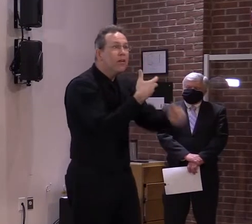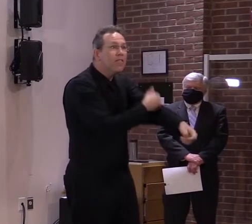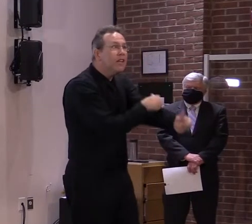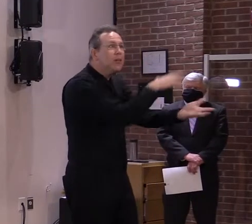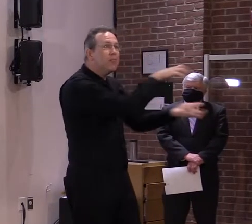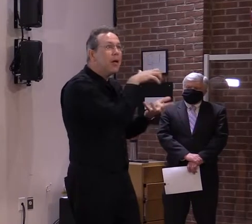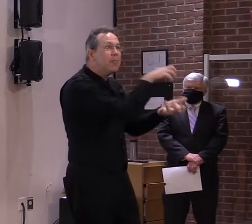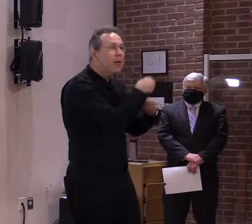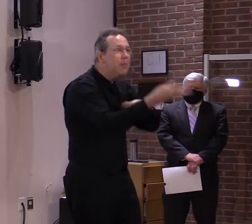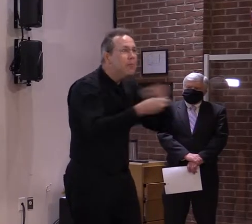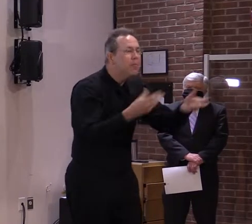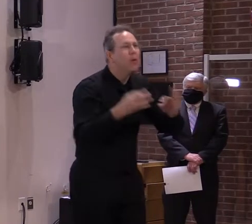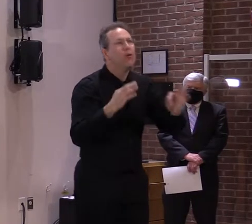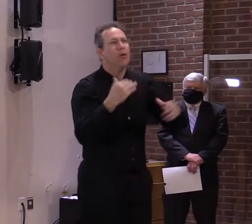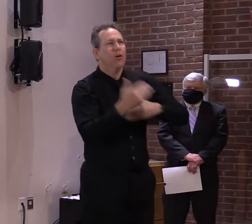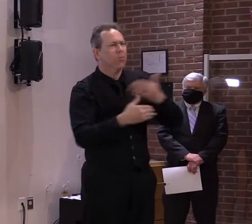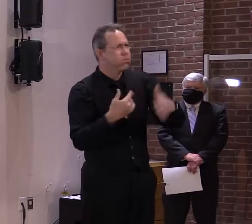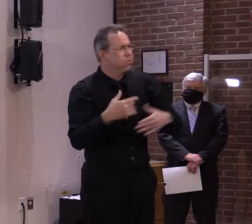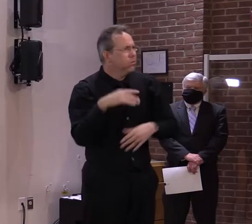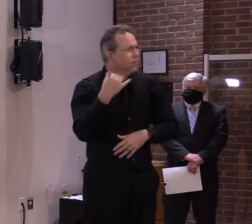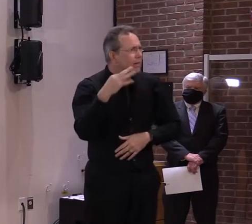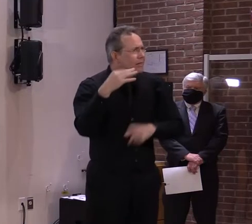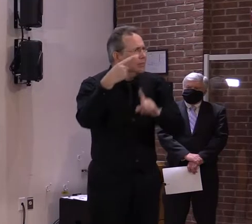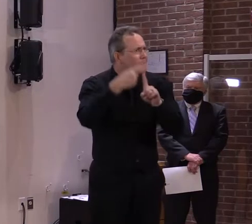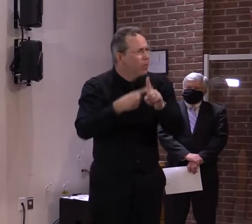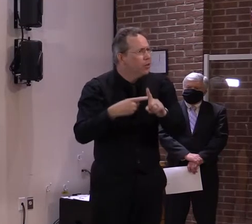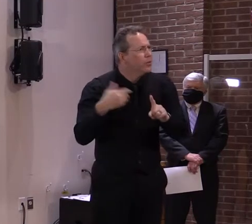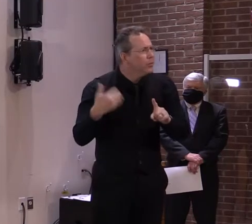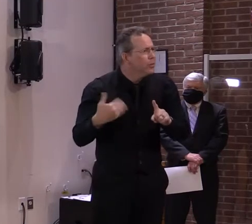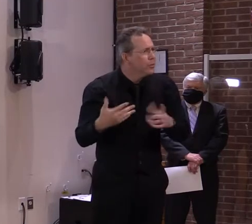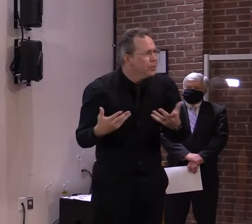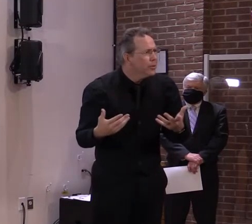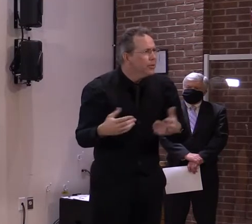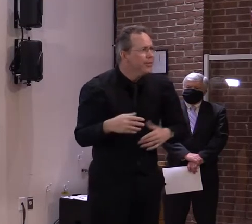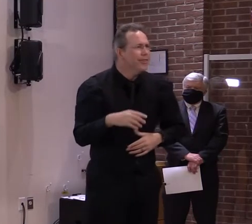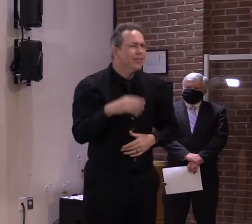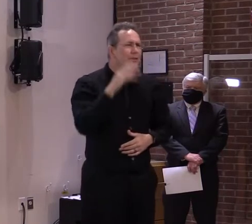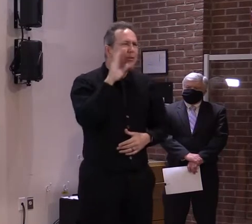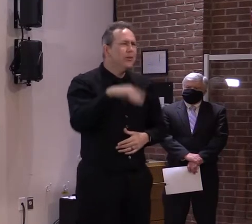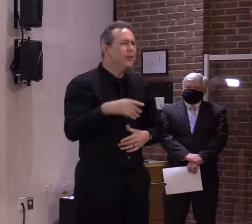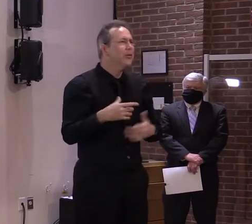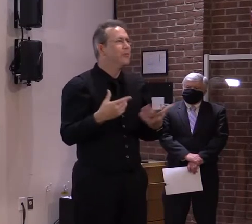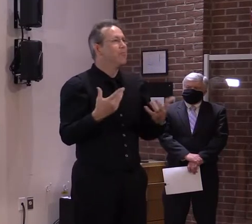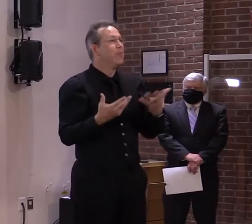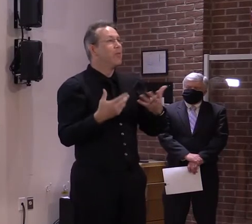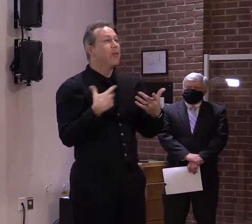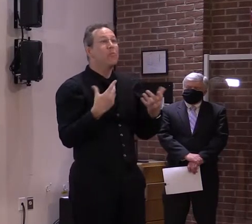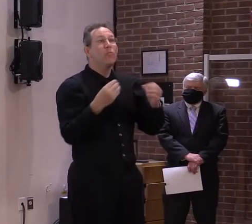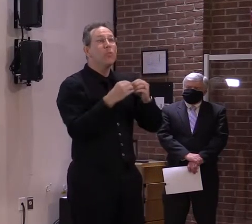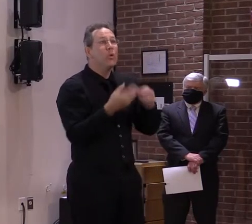vaccines. And who knows, by then we may have more approved by the FDA as well.